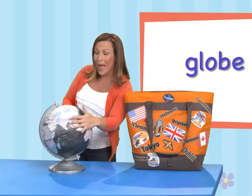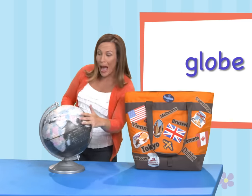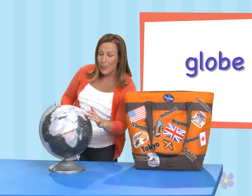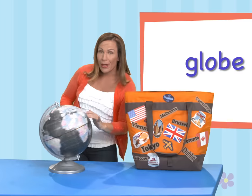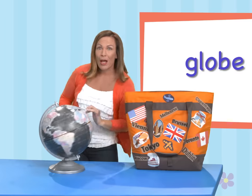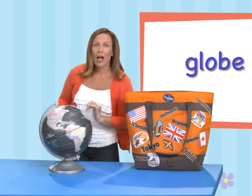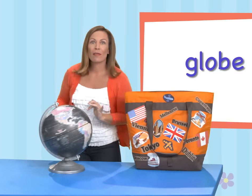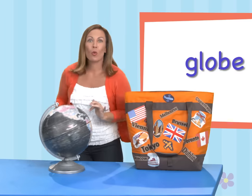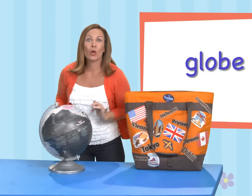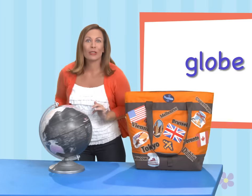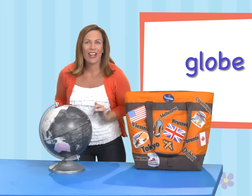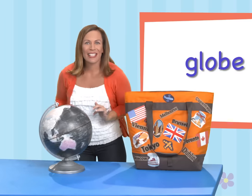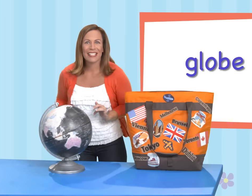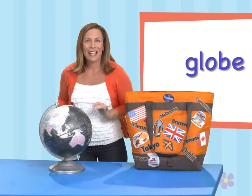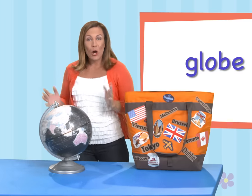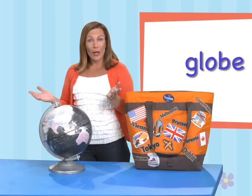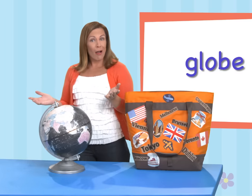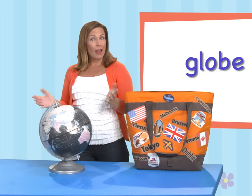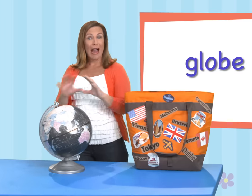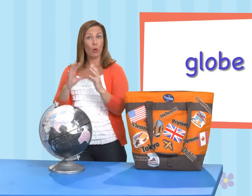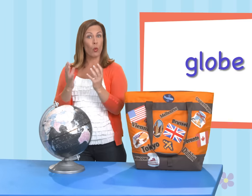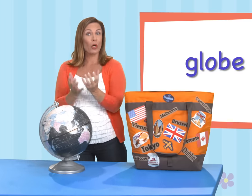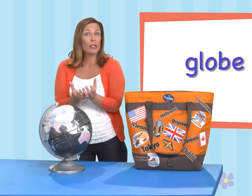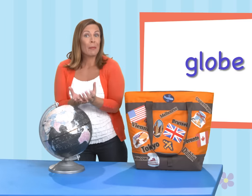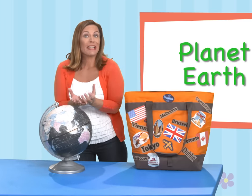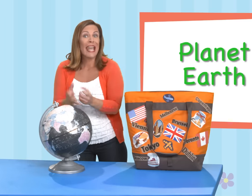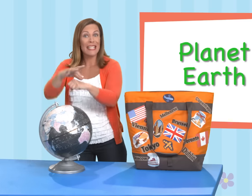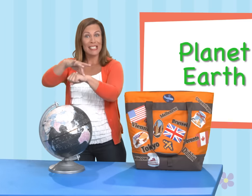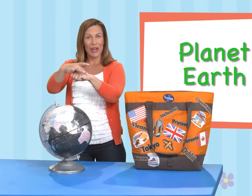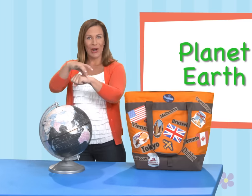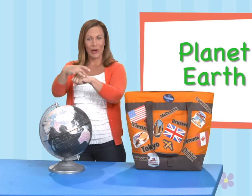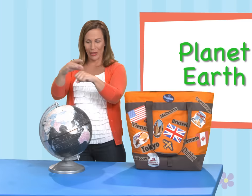map of the world on it. We call our world planet Earth.